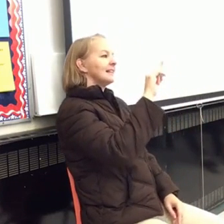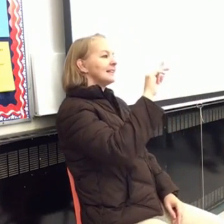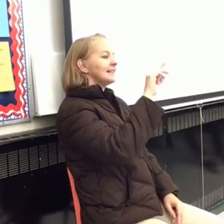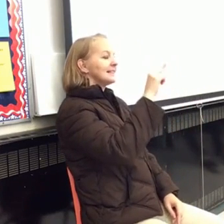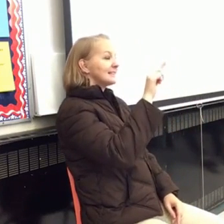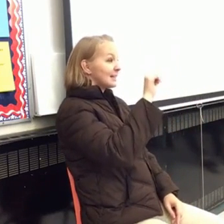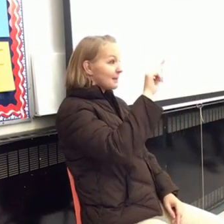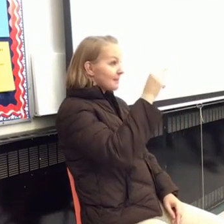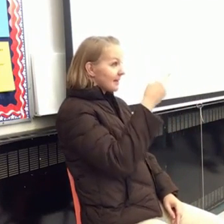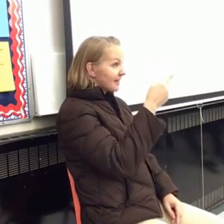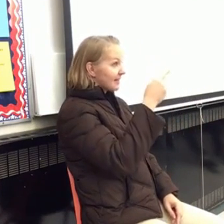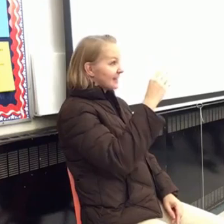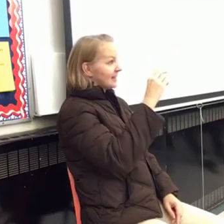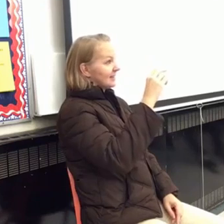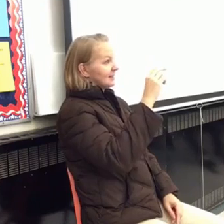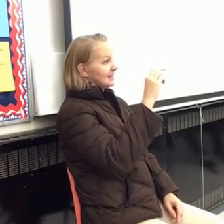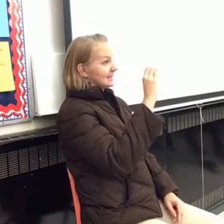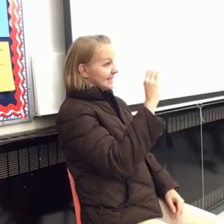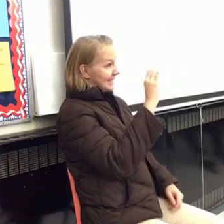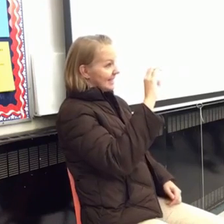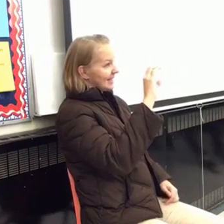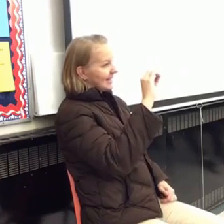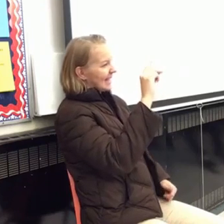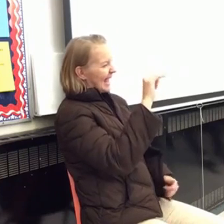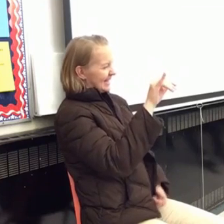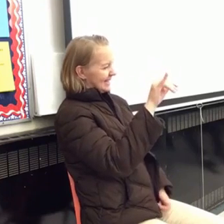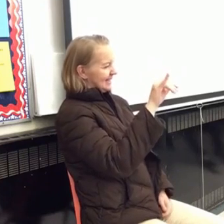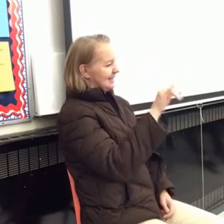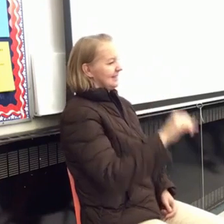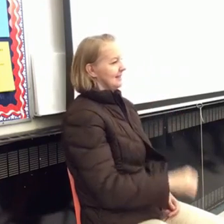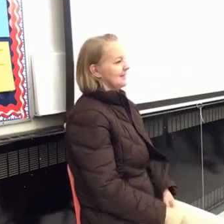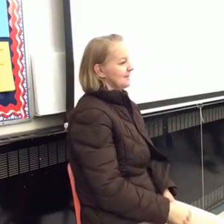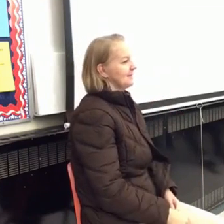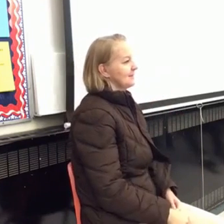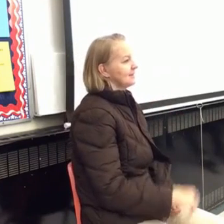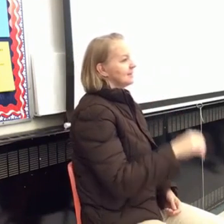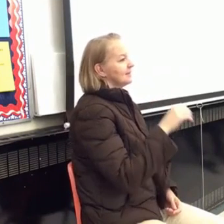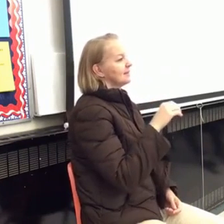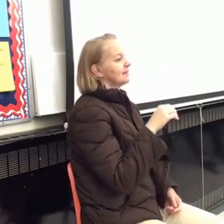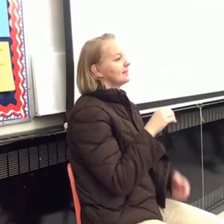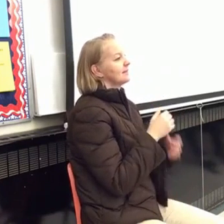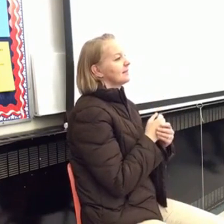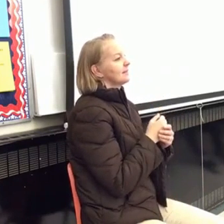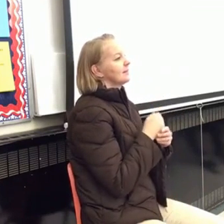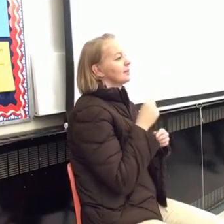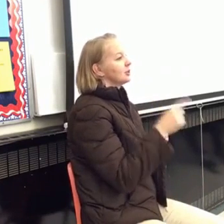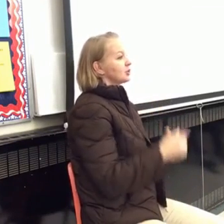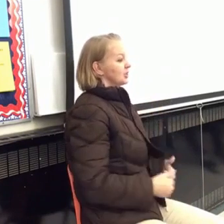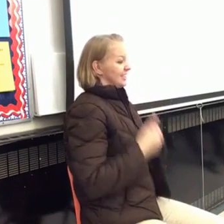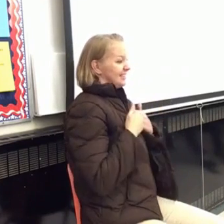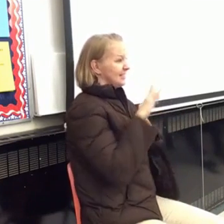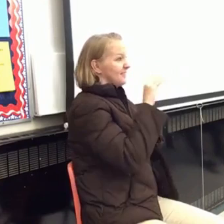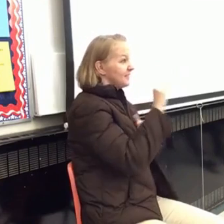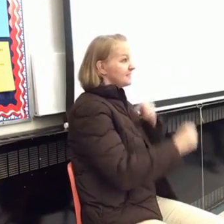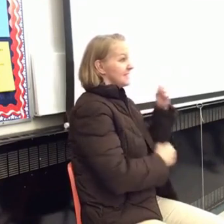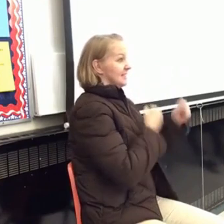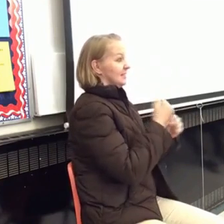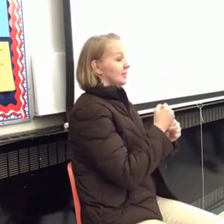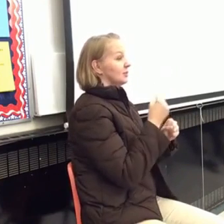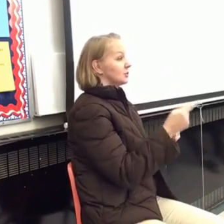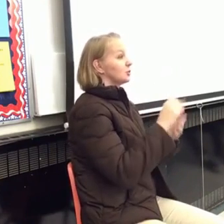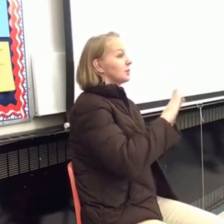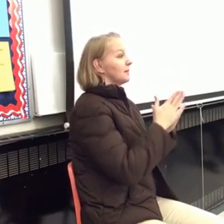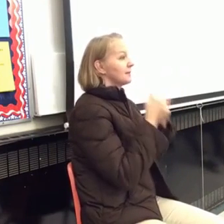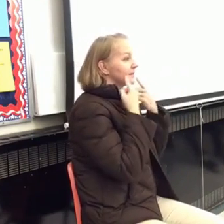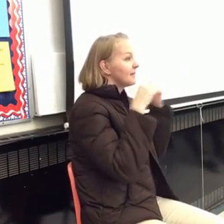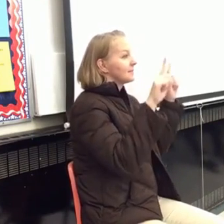two most famous. Susan B. Anthony, especially most famous during this time. Elizabeth Cady Stanton lives like another 50 years. So she becomes also famous in the second